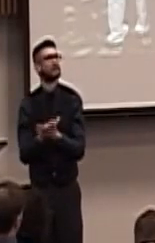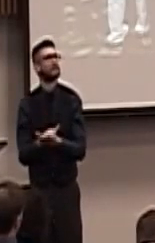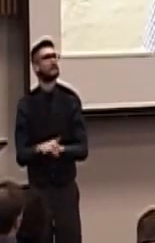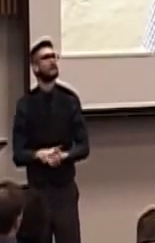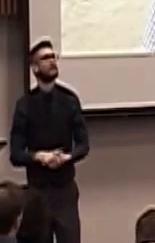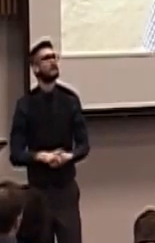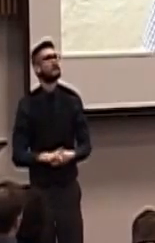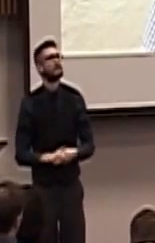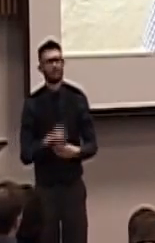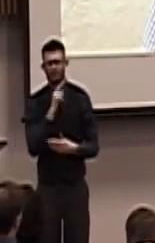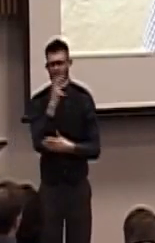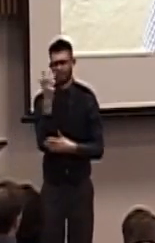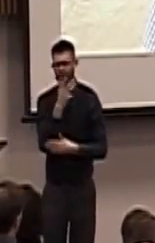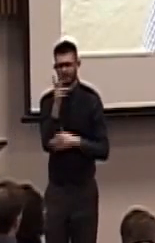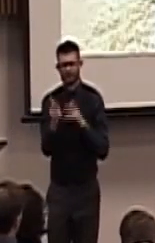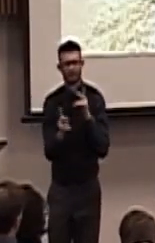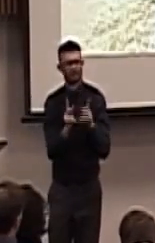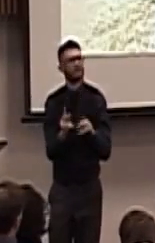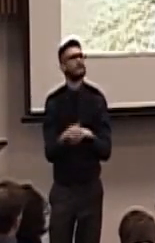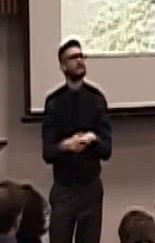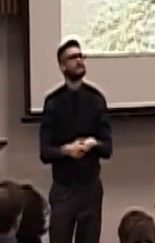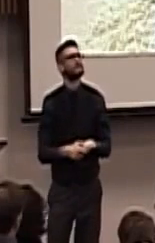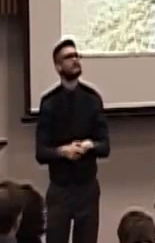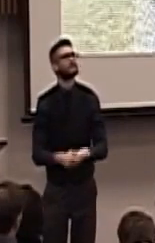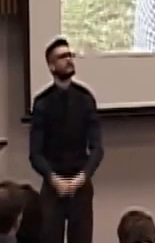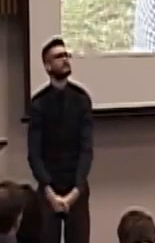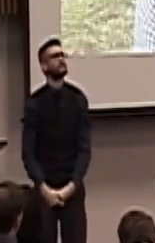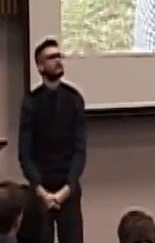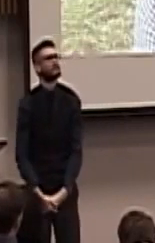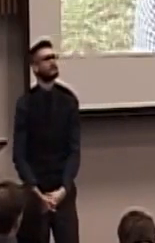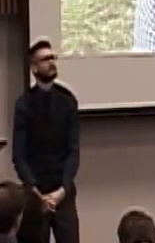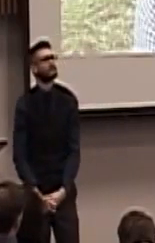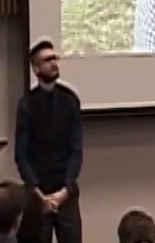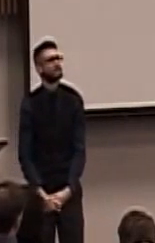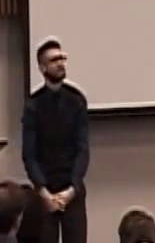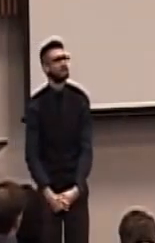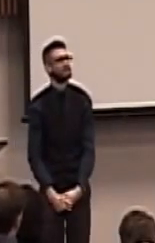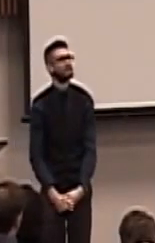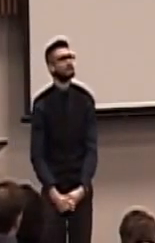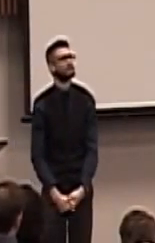amazing people that they're teaching and baptizing. So